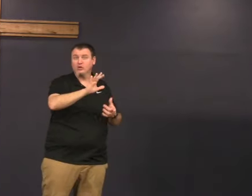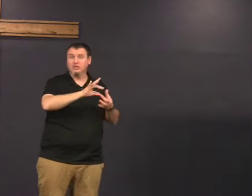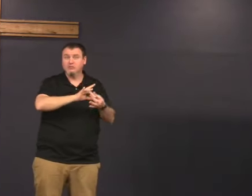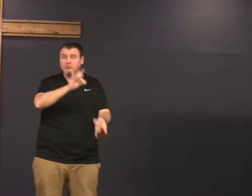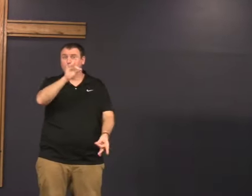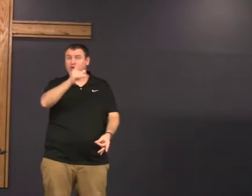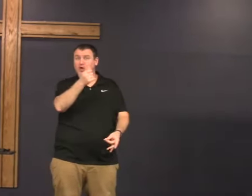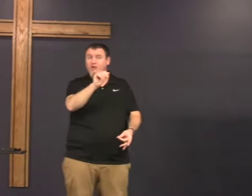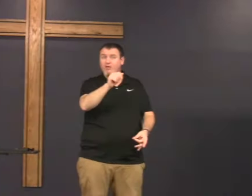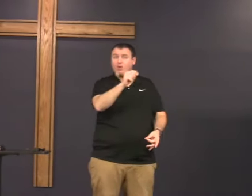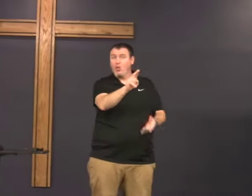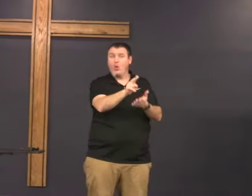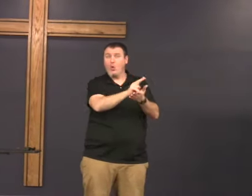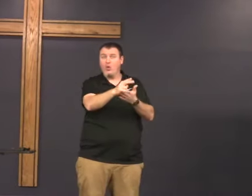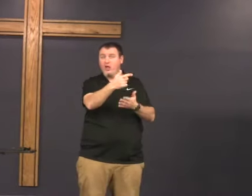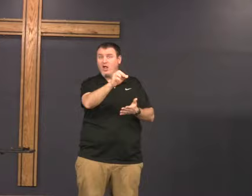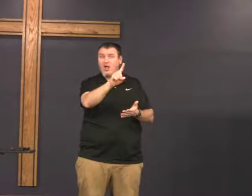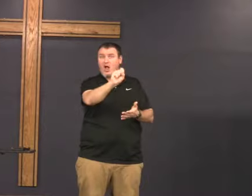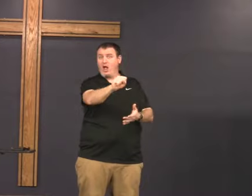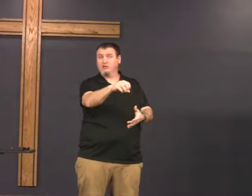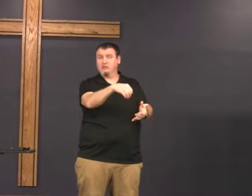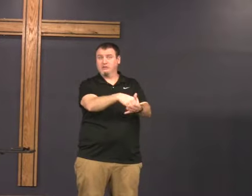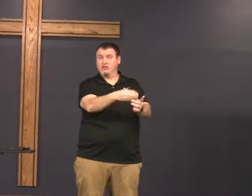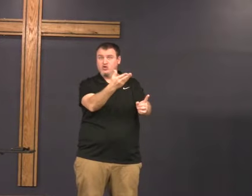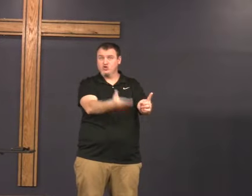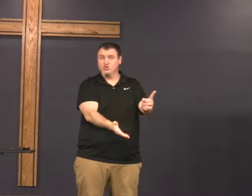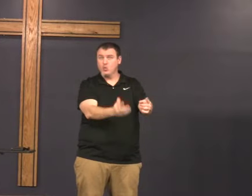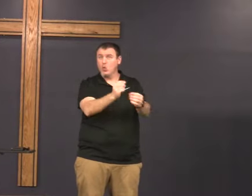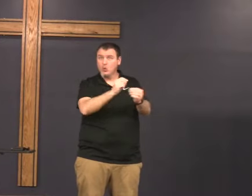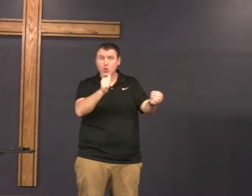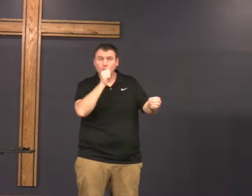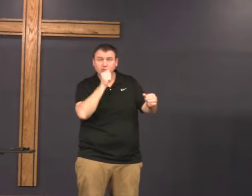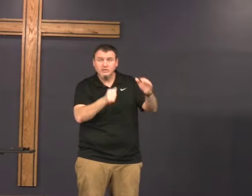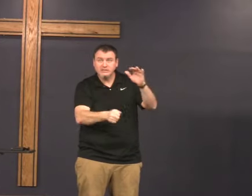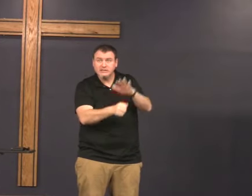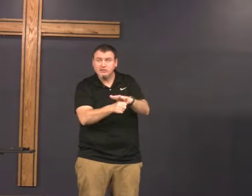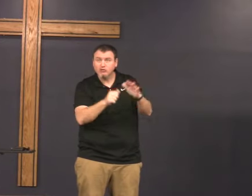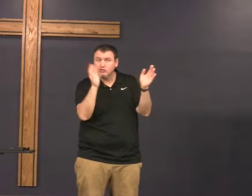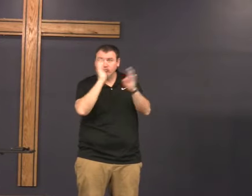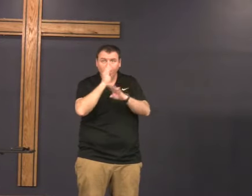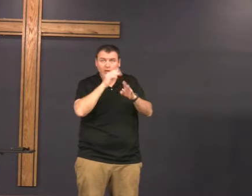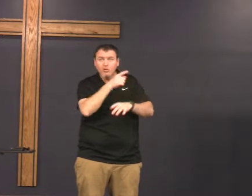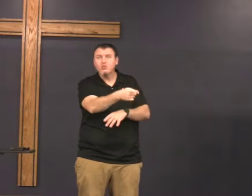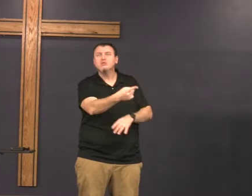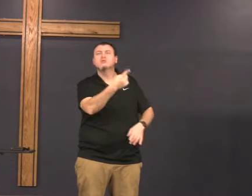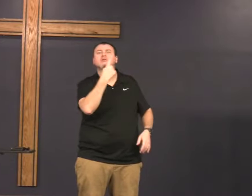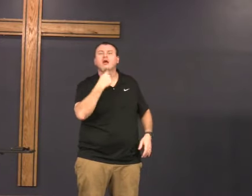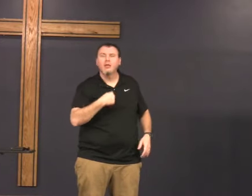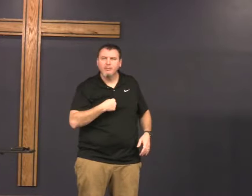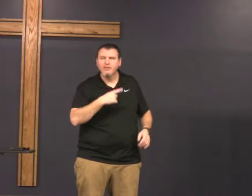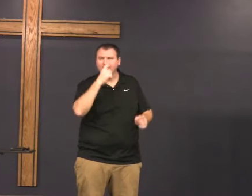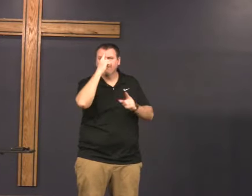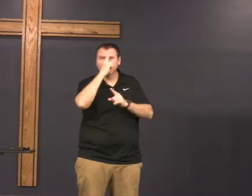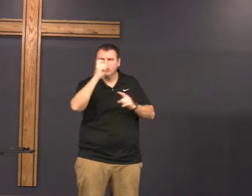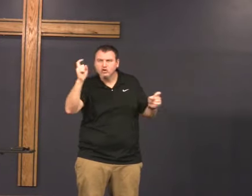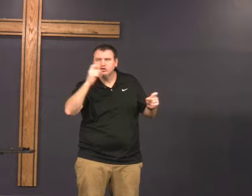Position. because I know that the Spirit of the Lord